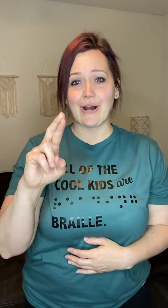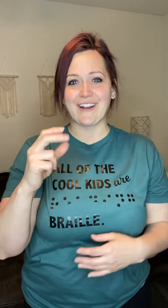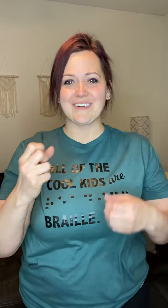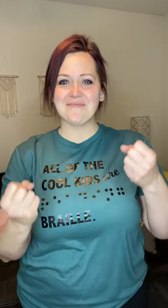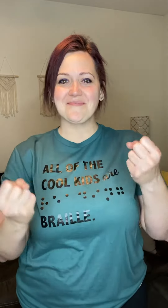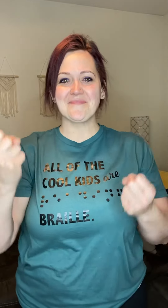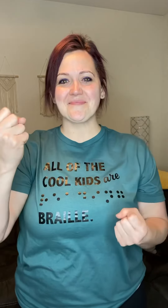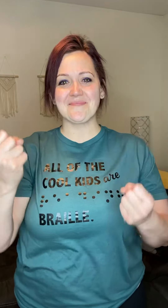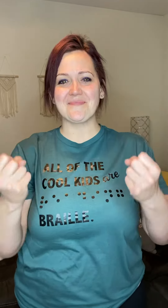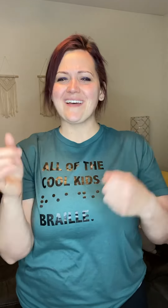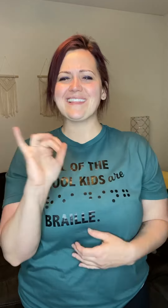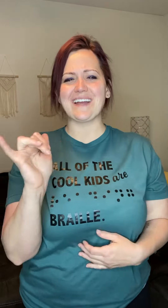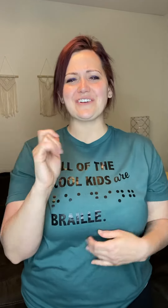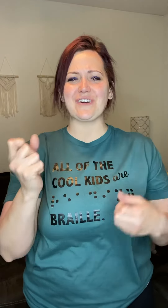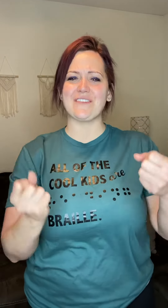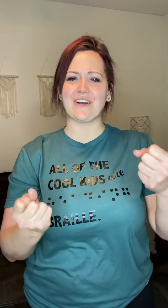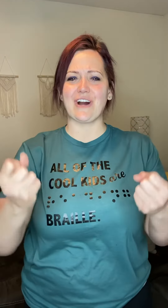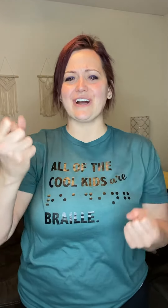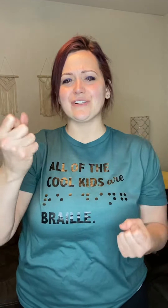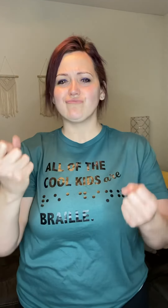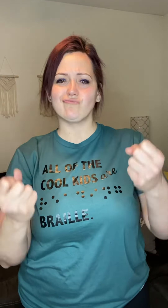Car. Like you're driving a car.